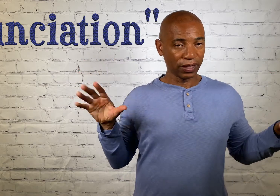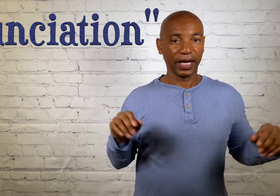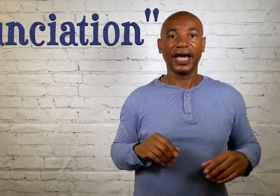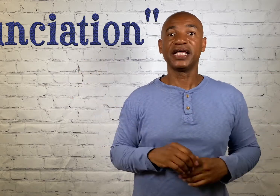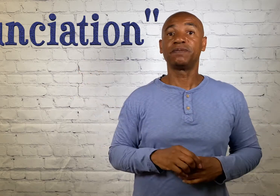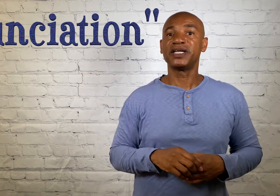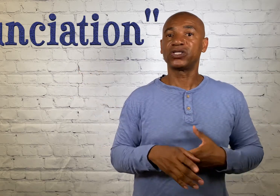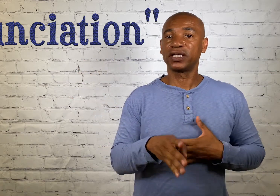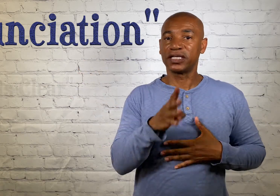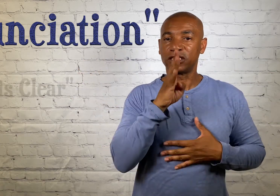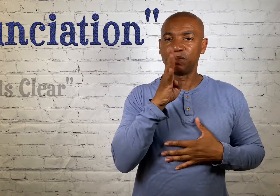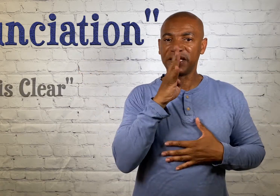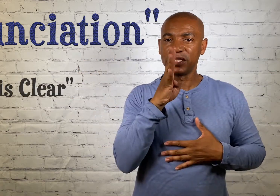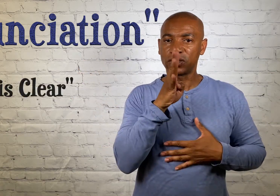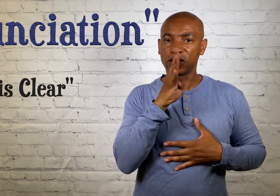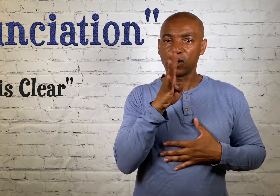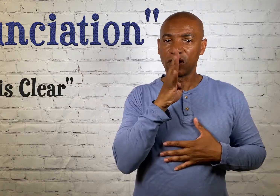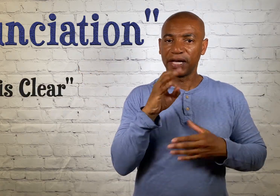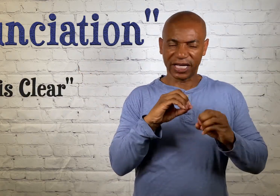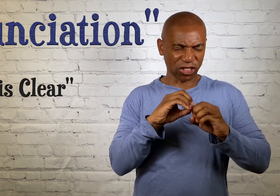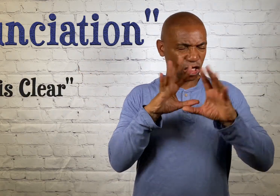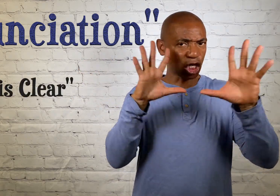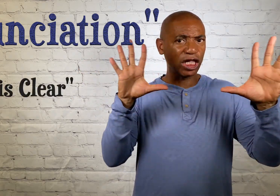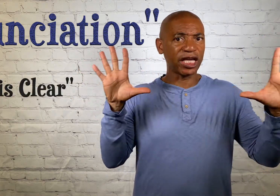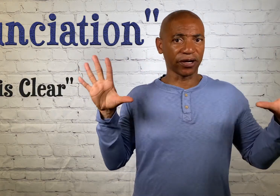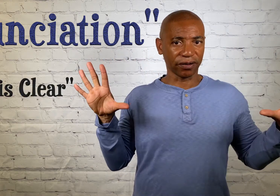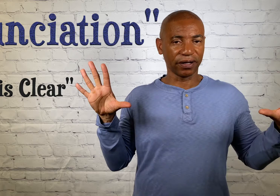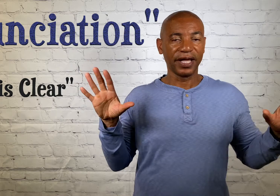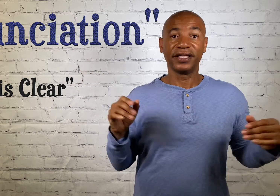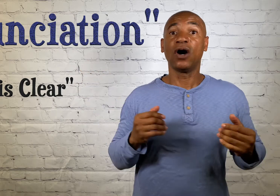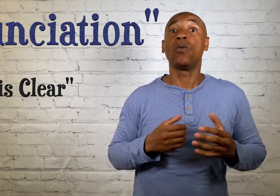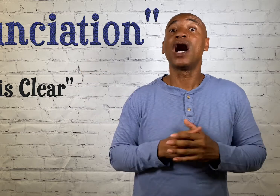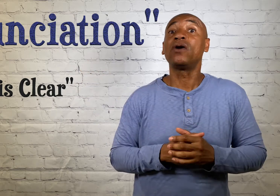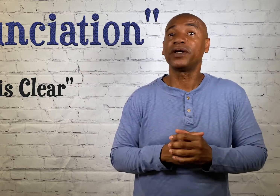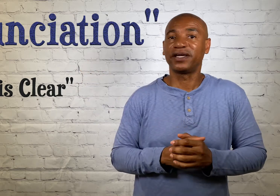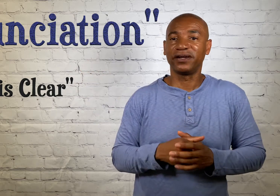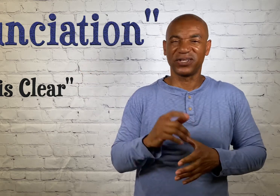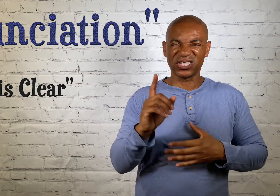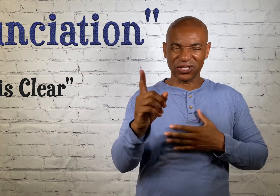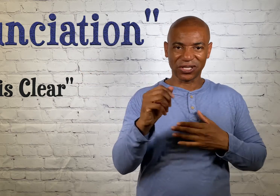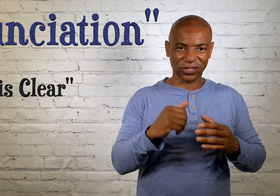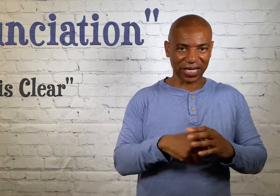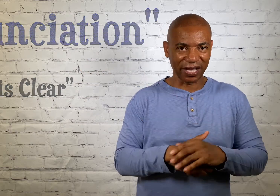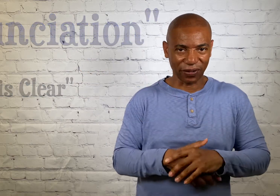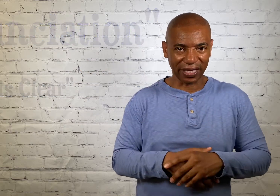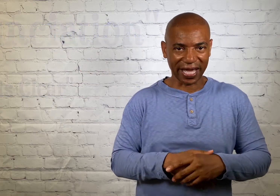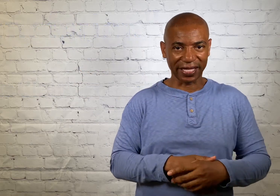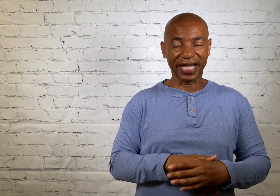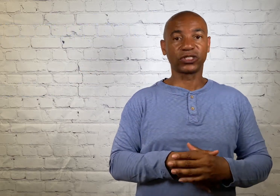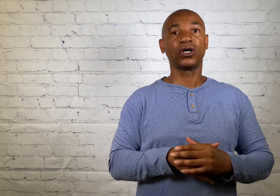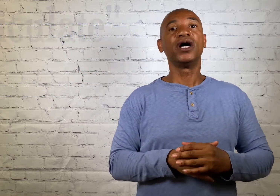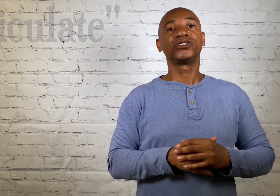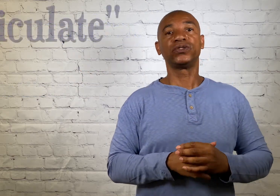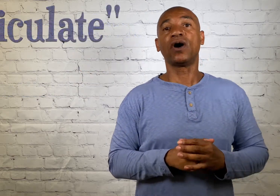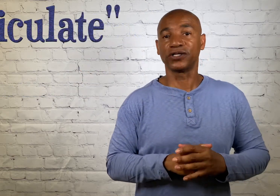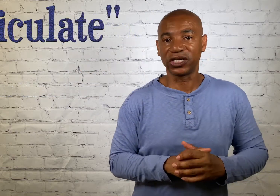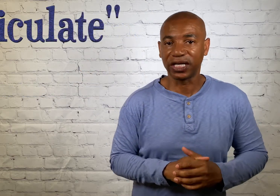And that's basically the speech is clear. Now, while we're here, there's another sign I really like, and that's to articulate